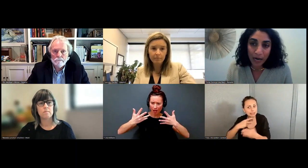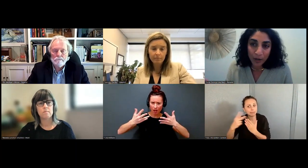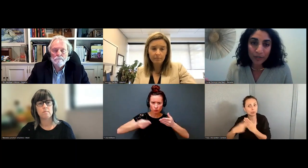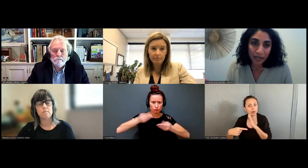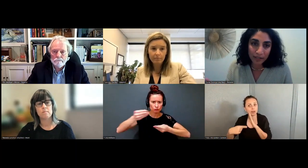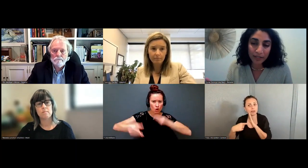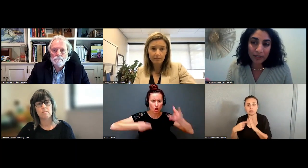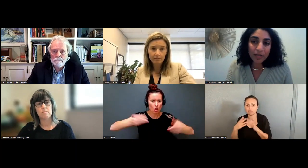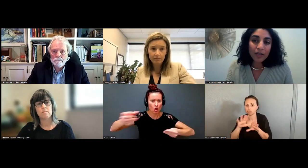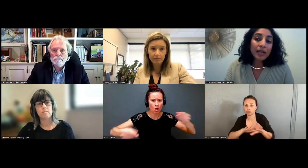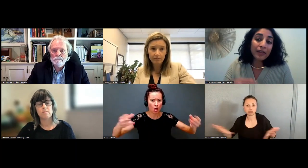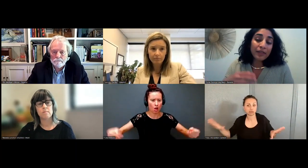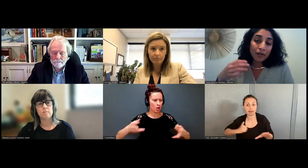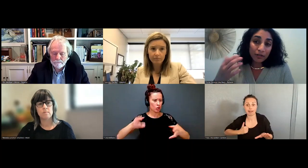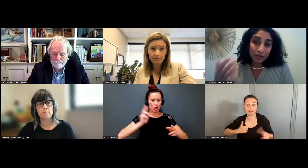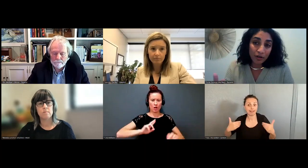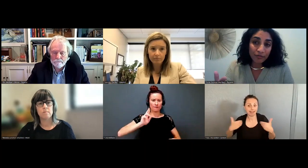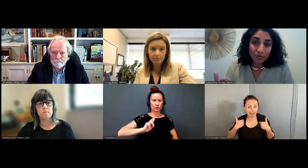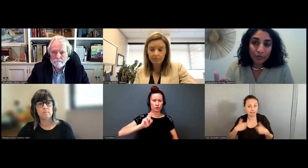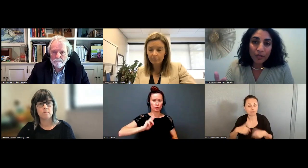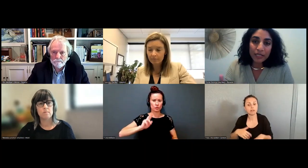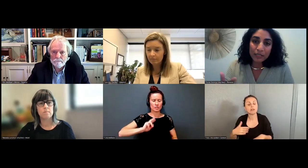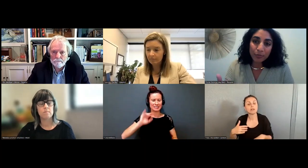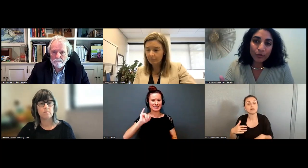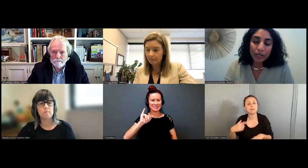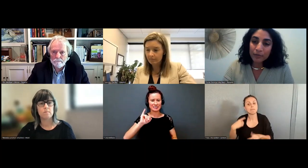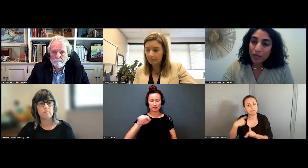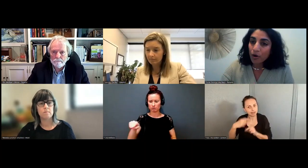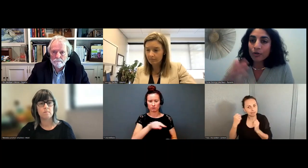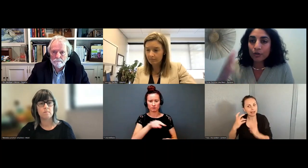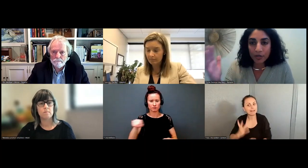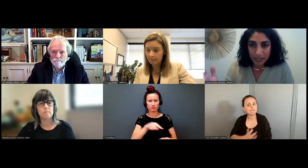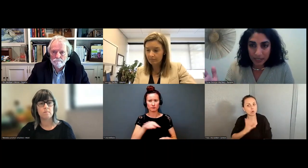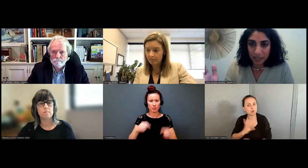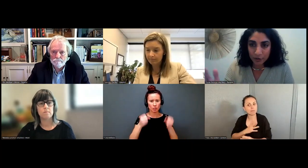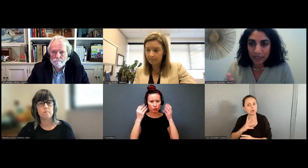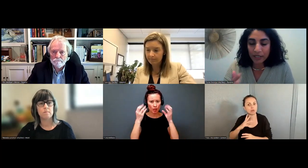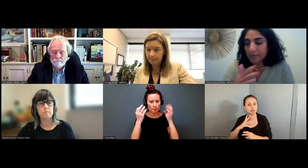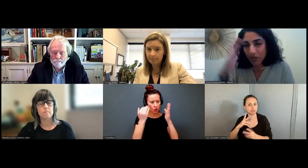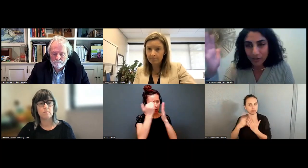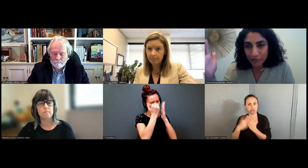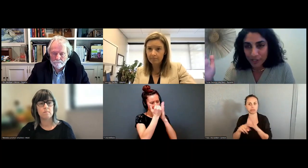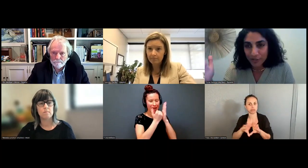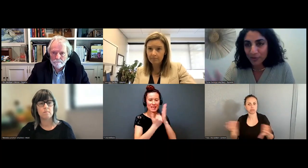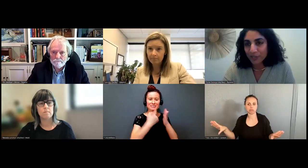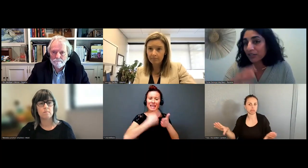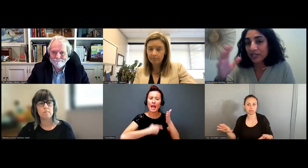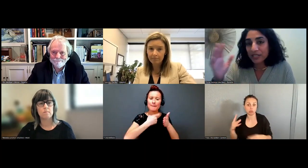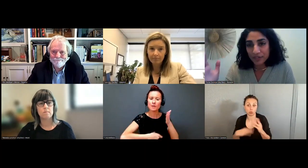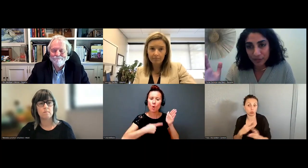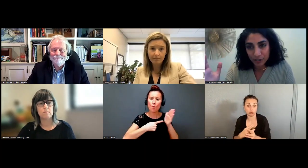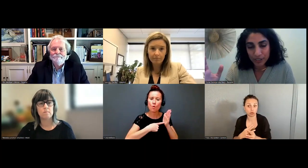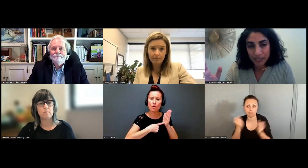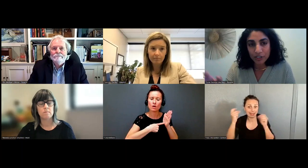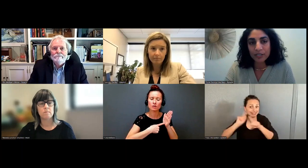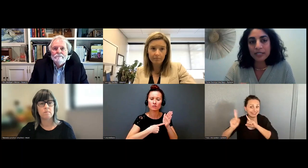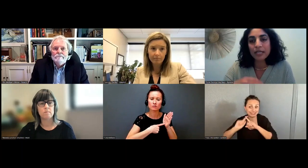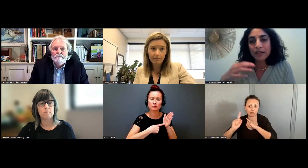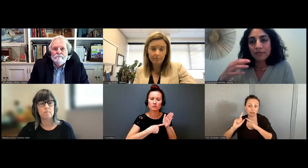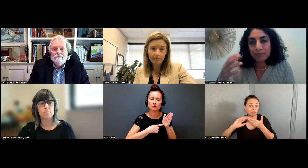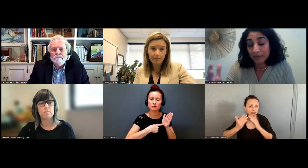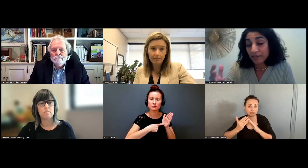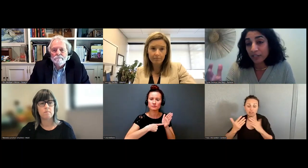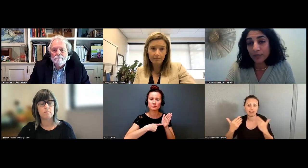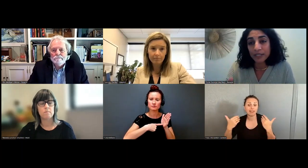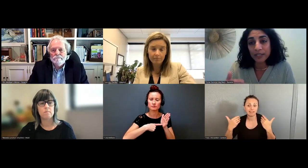that throughout Canada. And there are a lot of formalized programs all across the country, all across the world, in lots of different jurisdictions